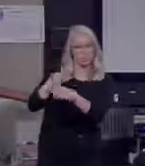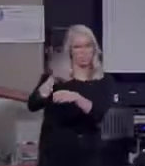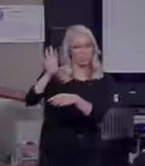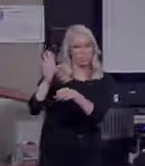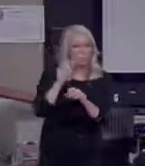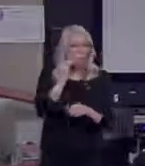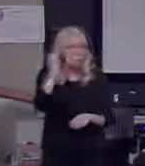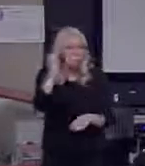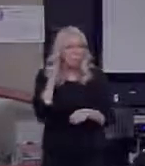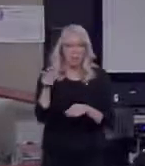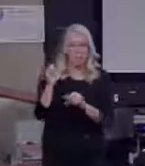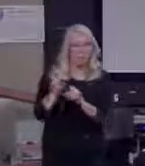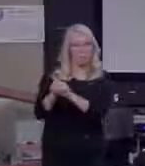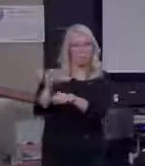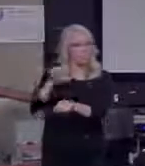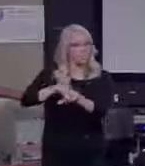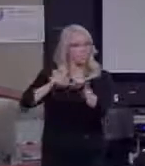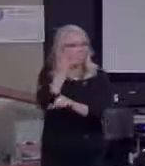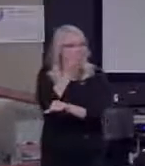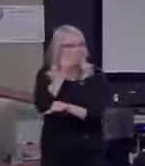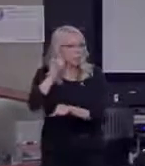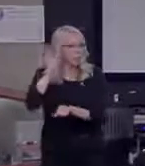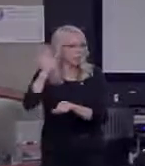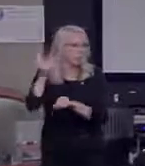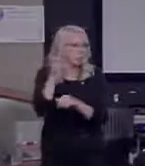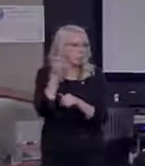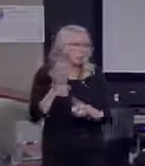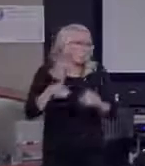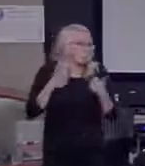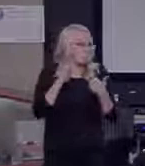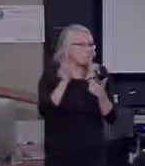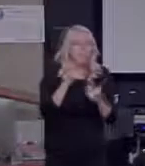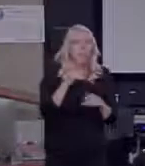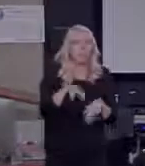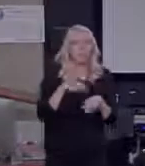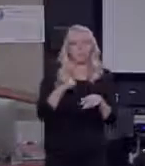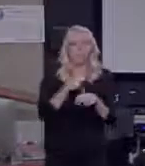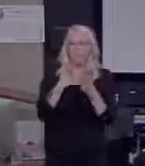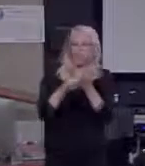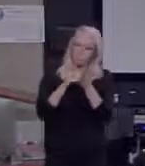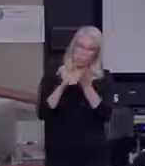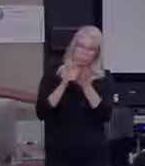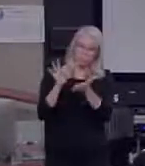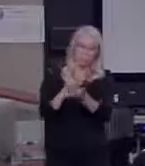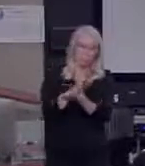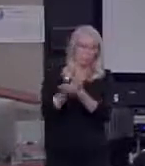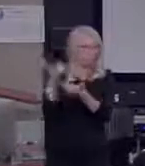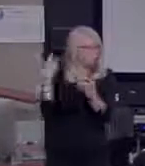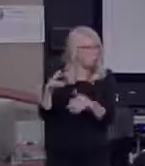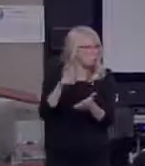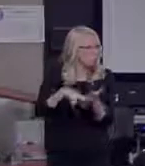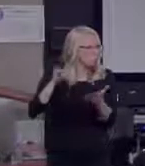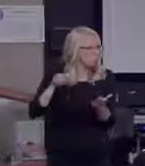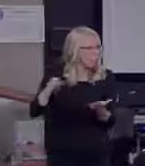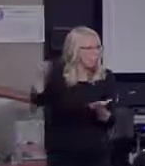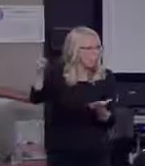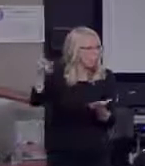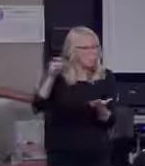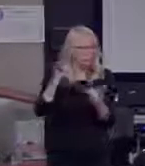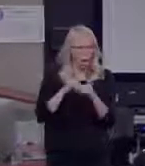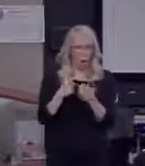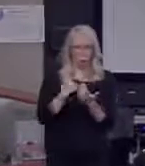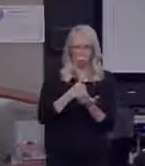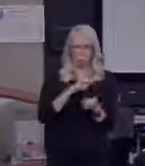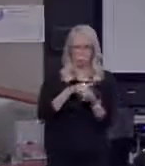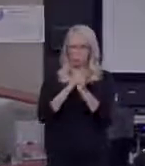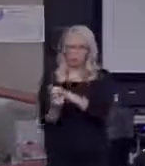in their everyday. But of course, there are thousands and thousands of papers that nobody wants to read, so how do you do this? How do